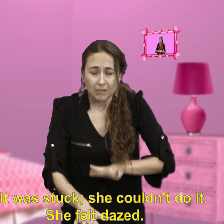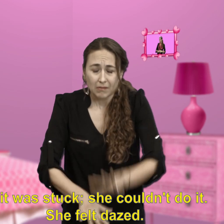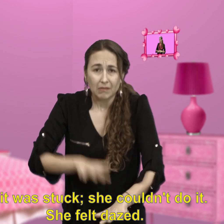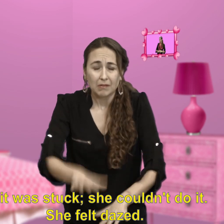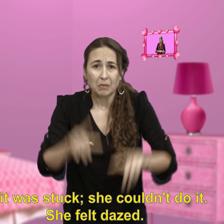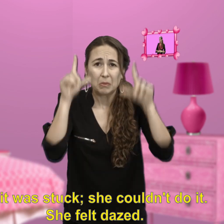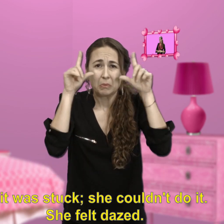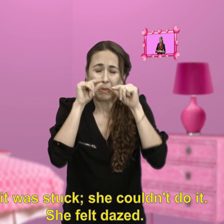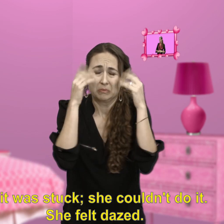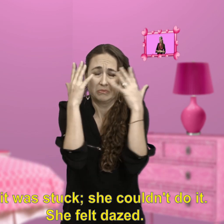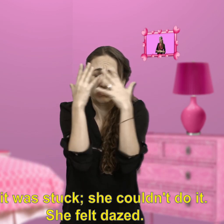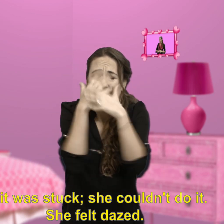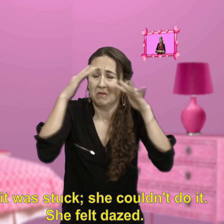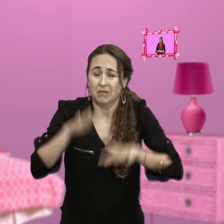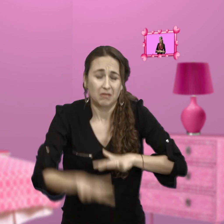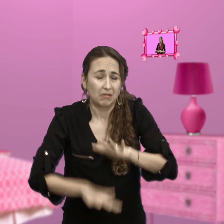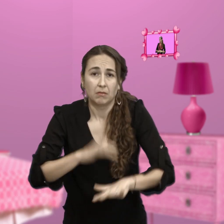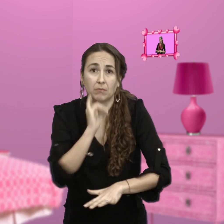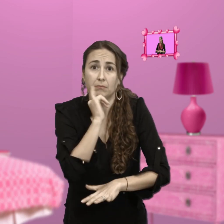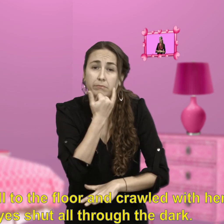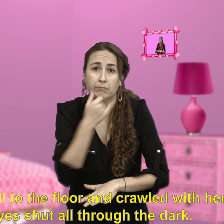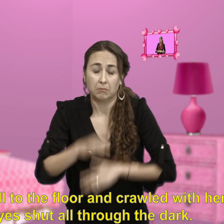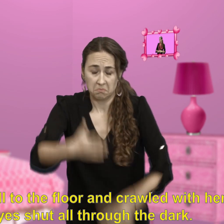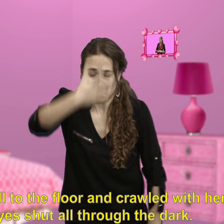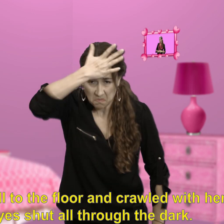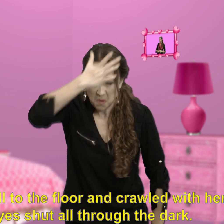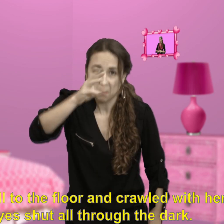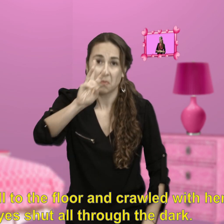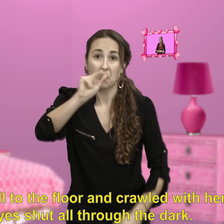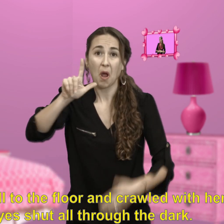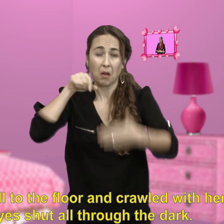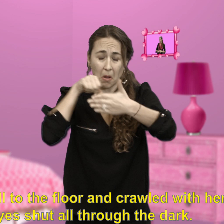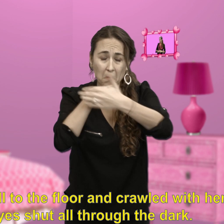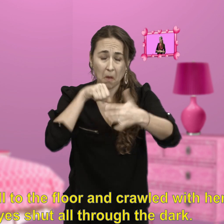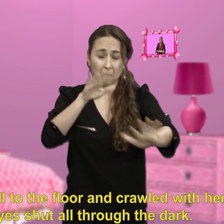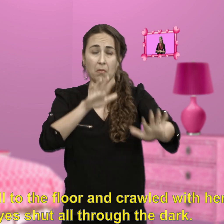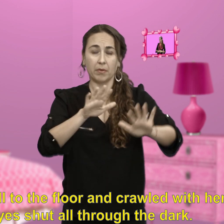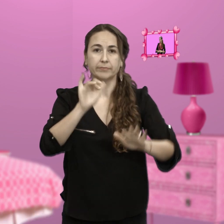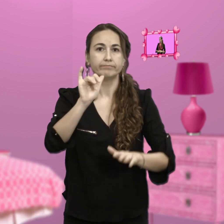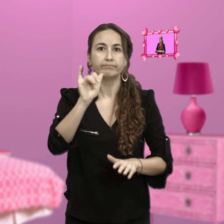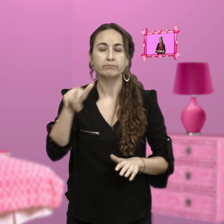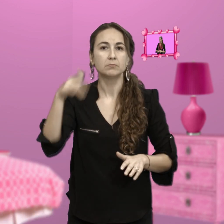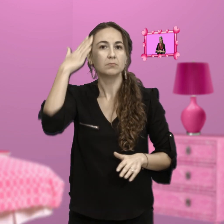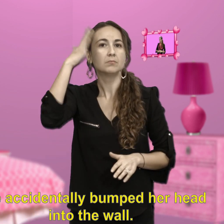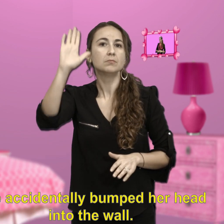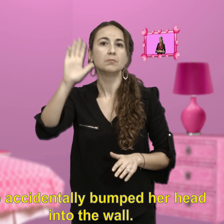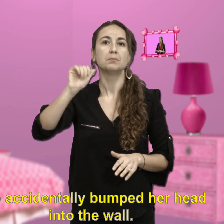do it. She felt dazed. She fell to the floor and crawled with her eyes shut all through the dark. She accidentally bumped her head